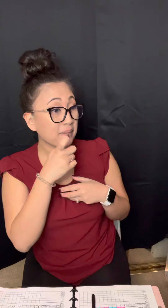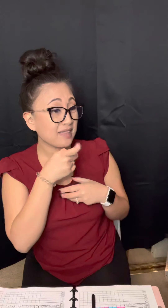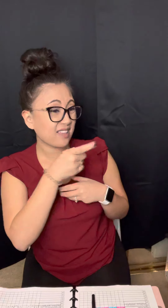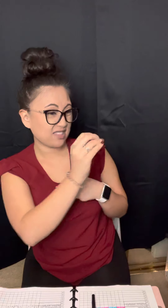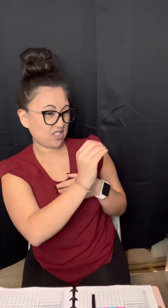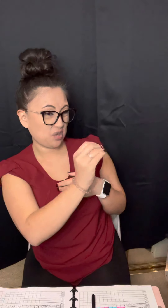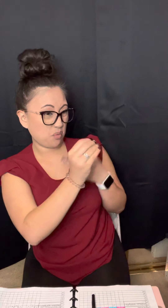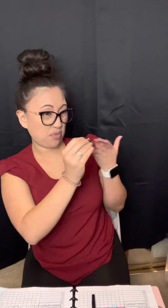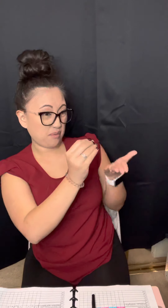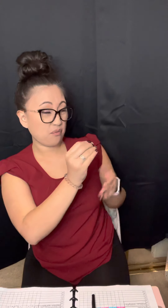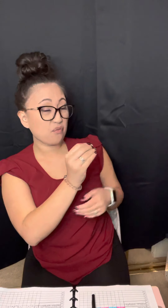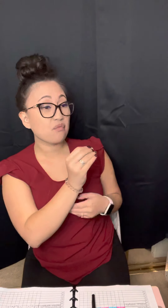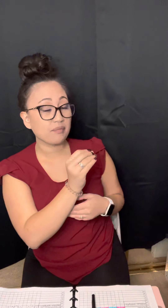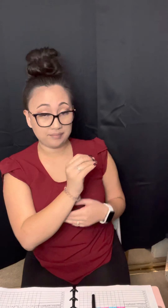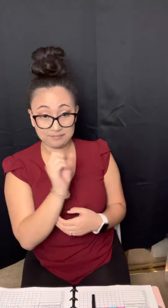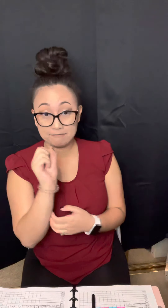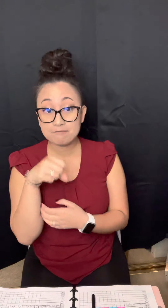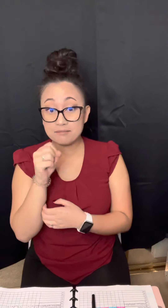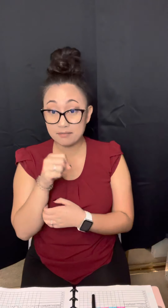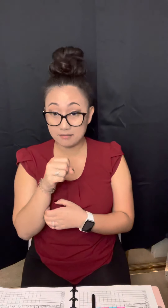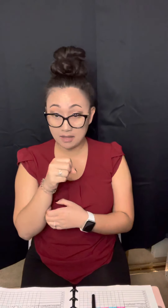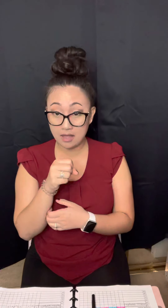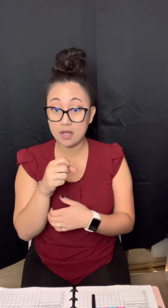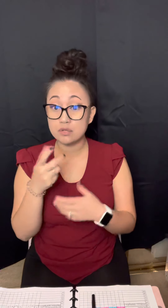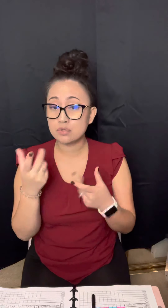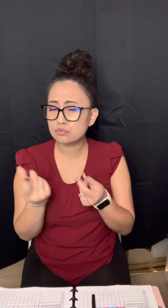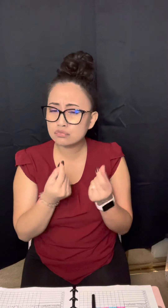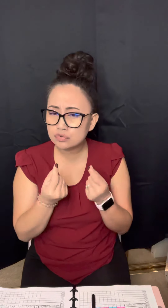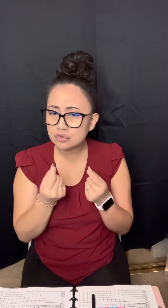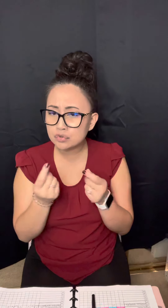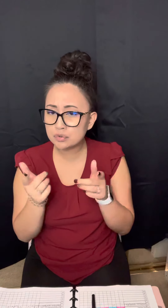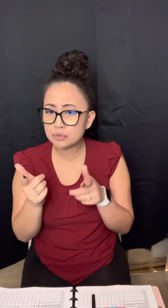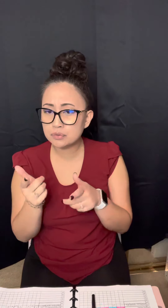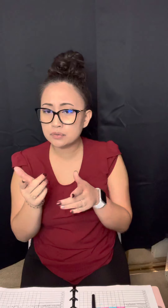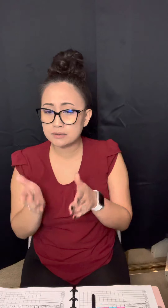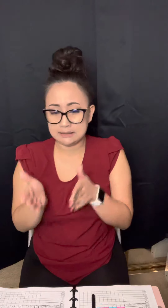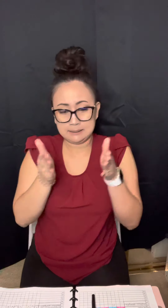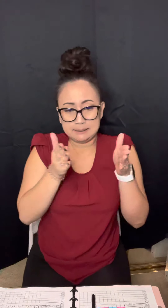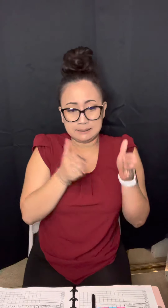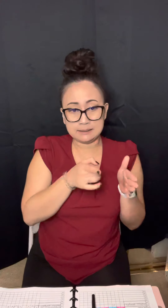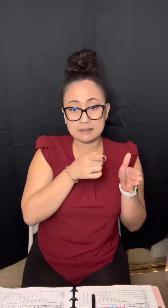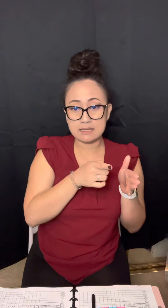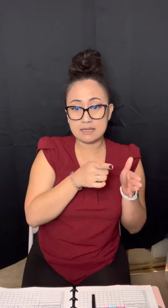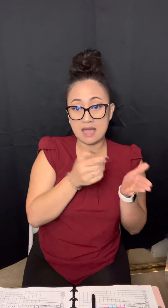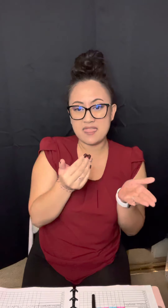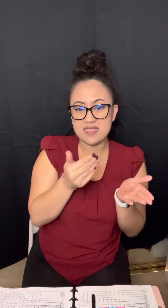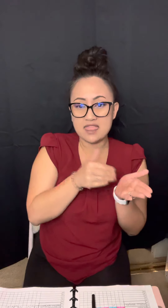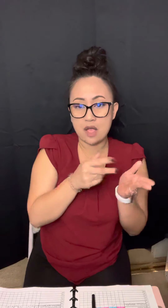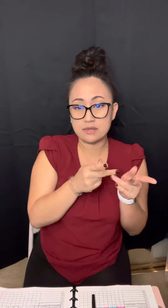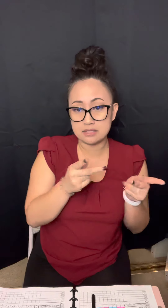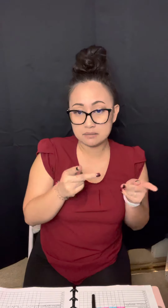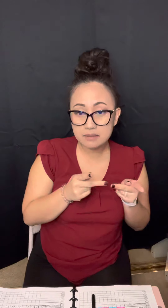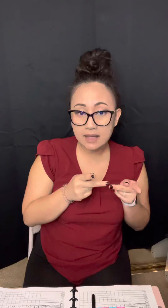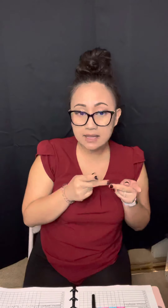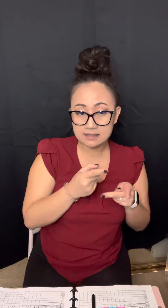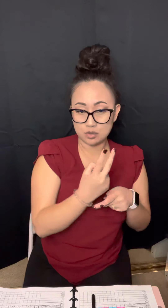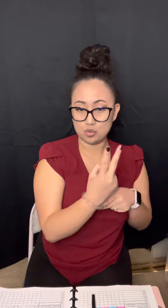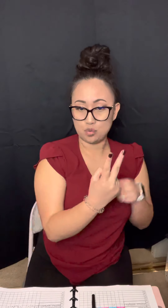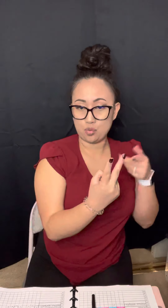0. Yeah. So then we have to go to our thousands place and it has 2. Is it going to give us one of its thousands?